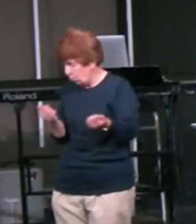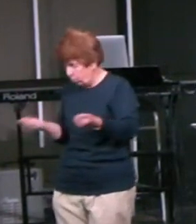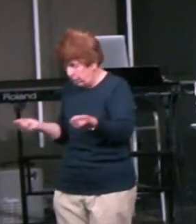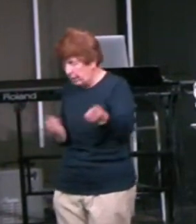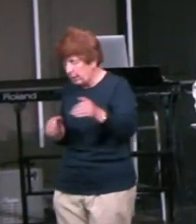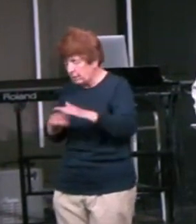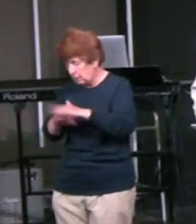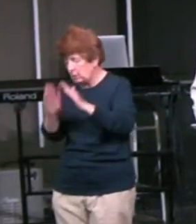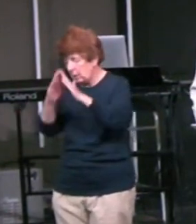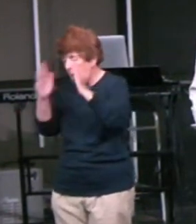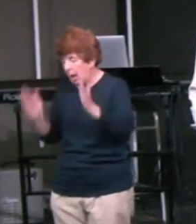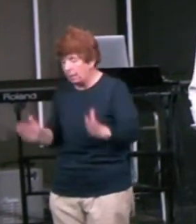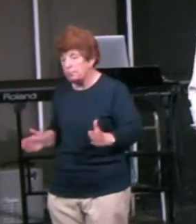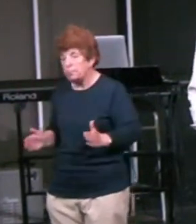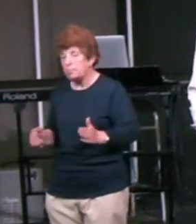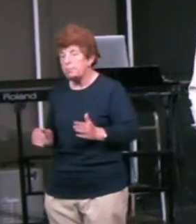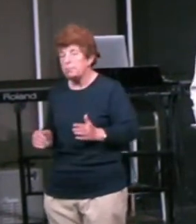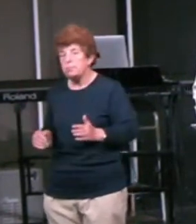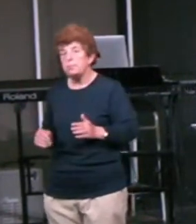the storehouse.